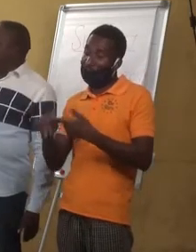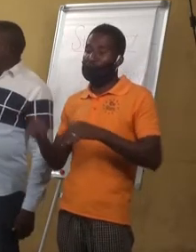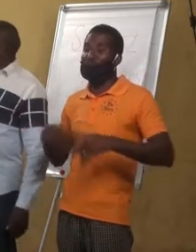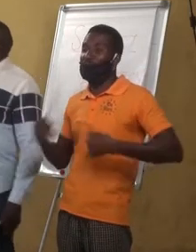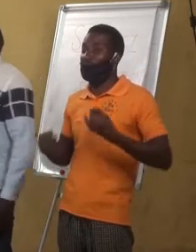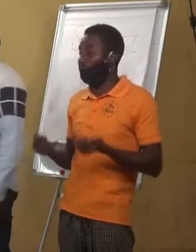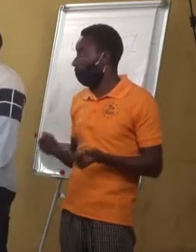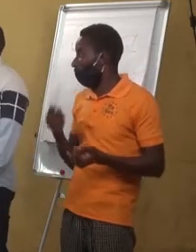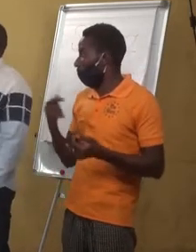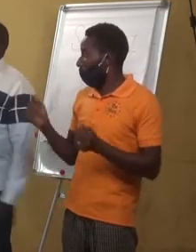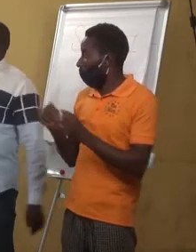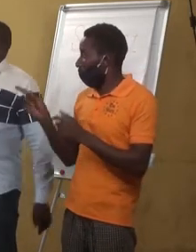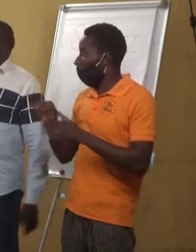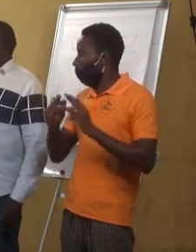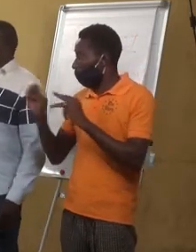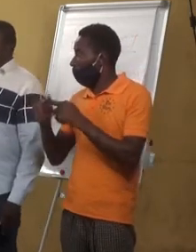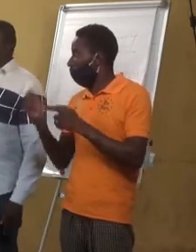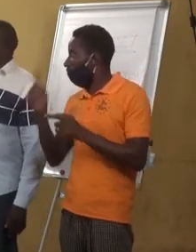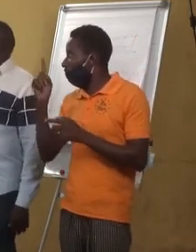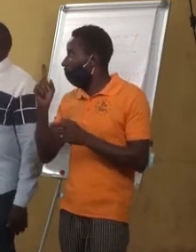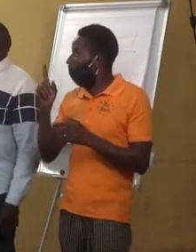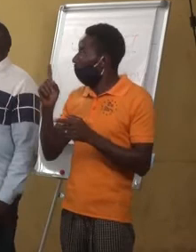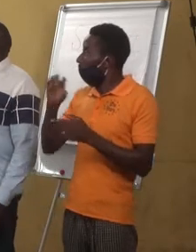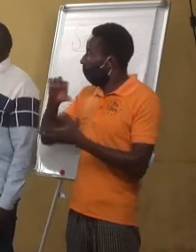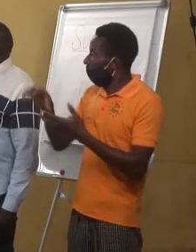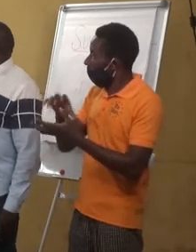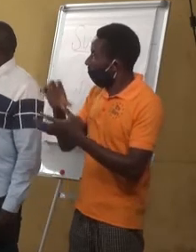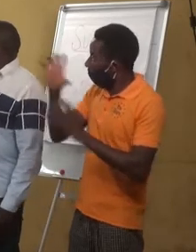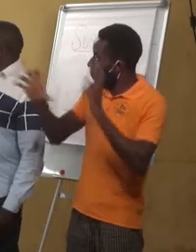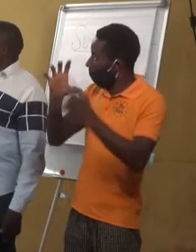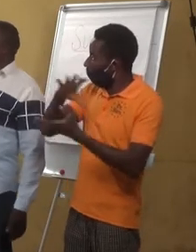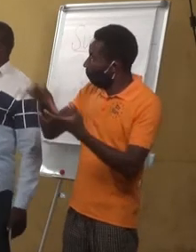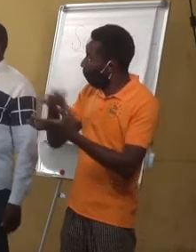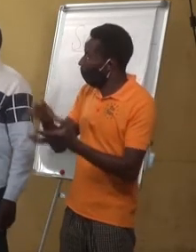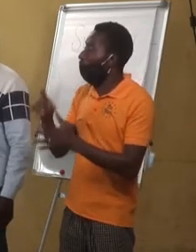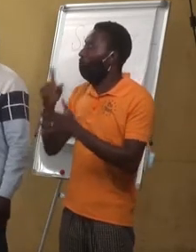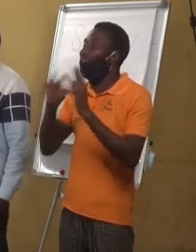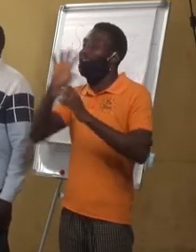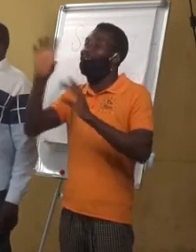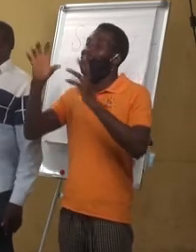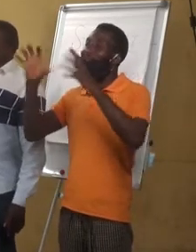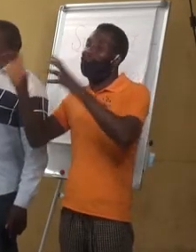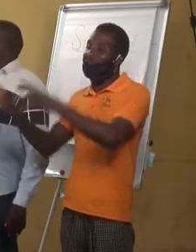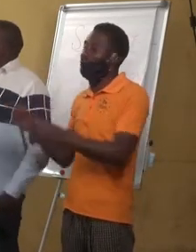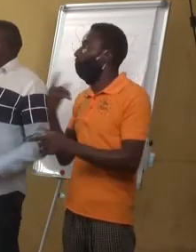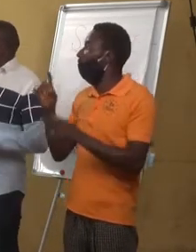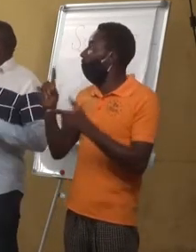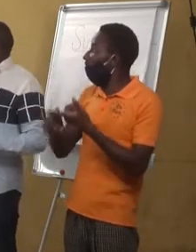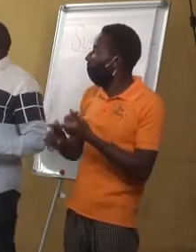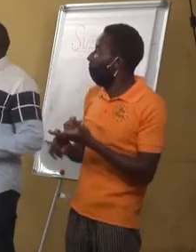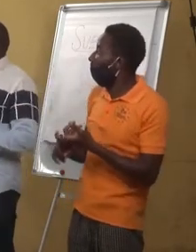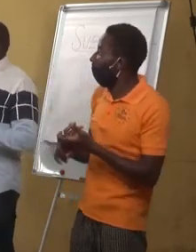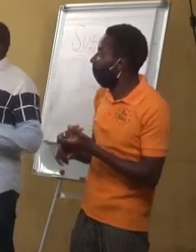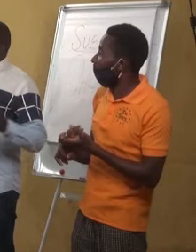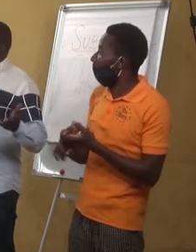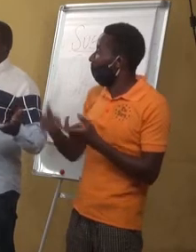we move on to another form of chemical combination. What are the characteristics of this covalent compound? We